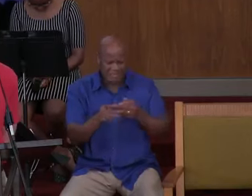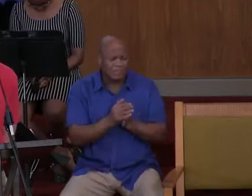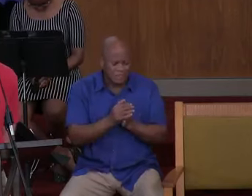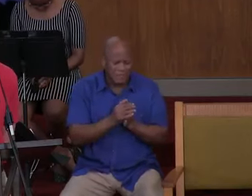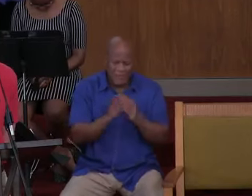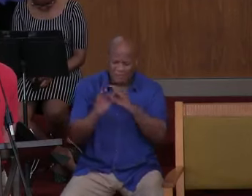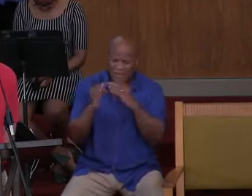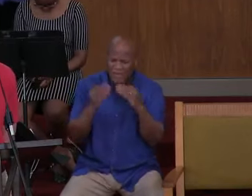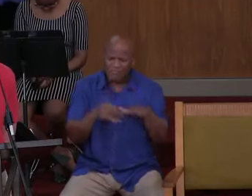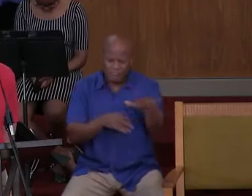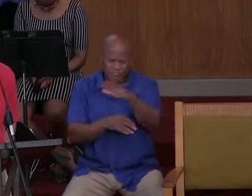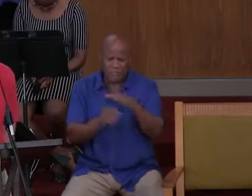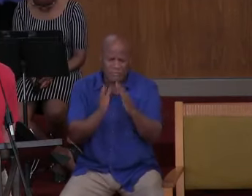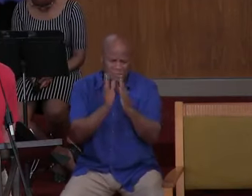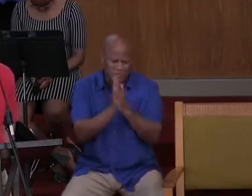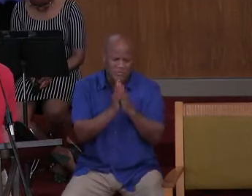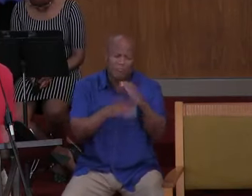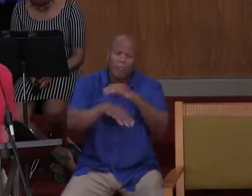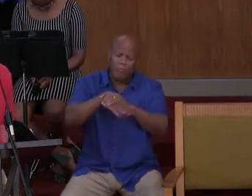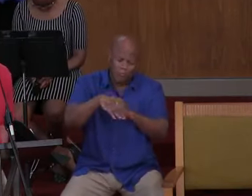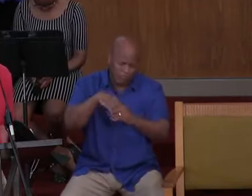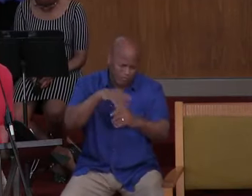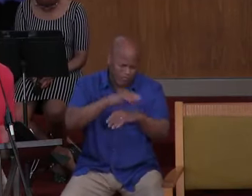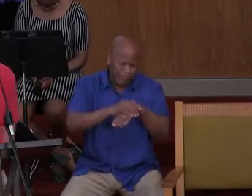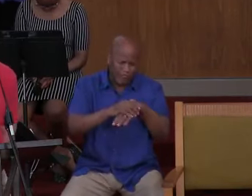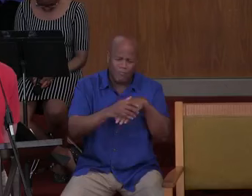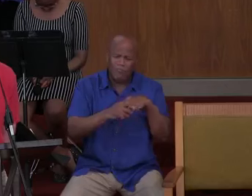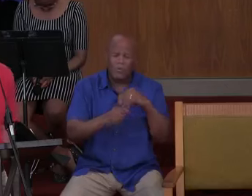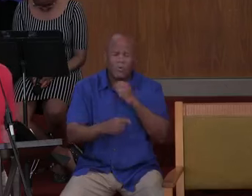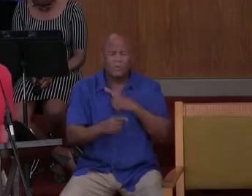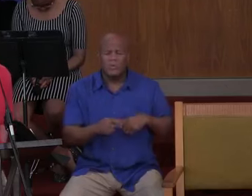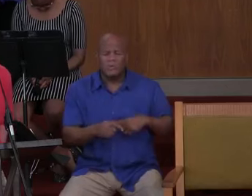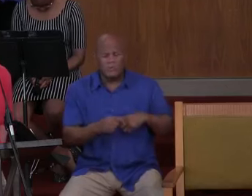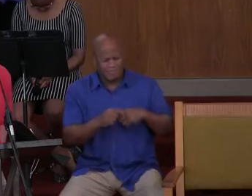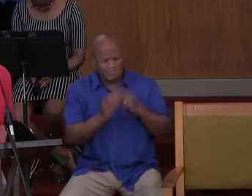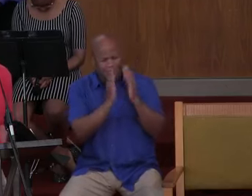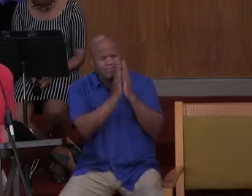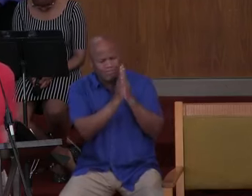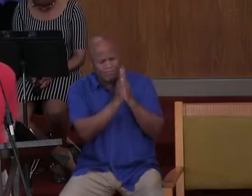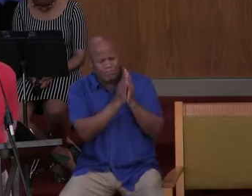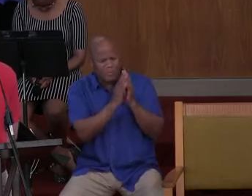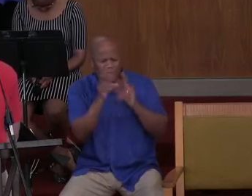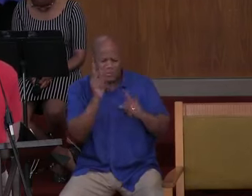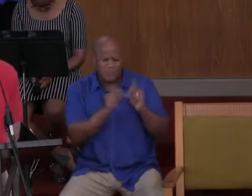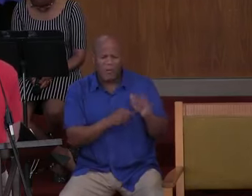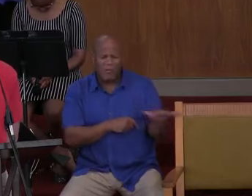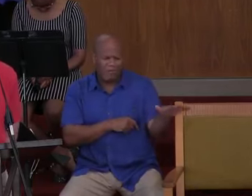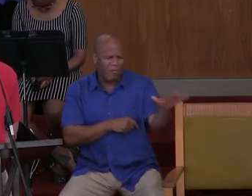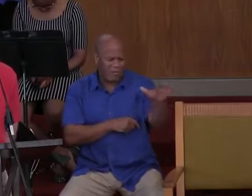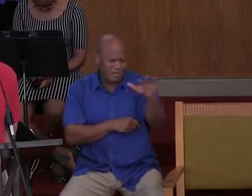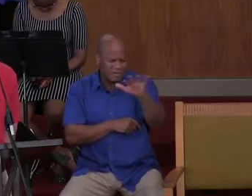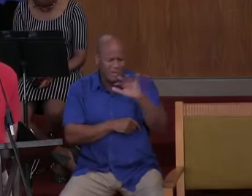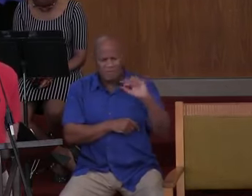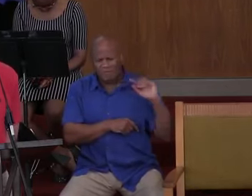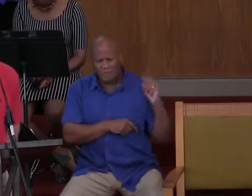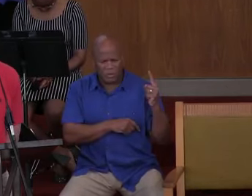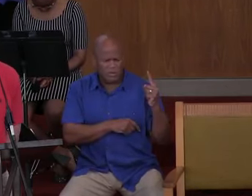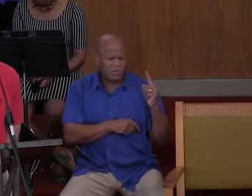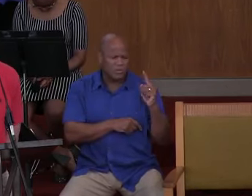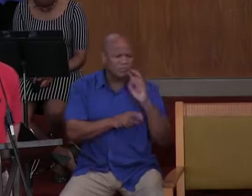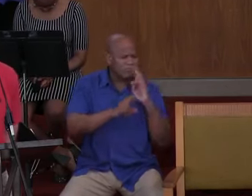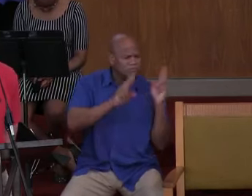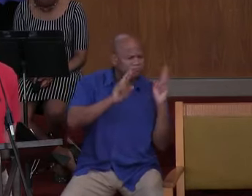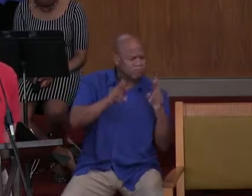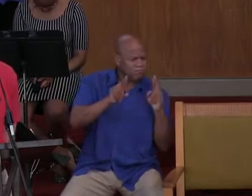their family. We pray for their comfort. Lord, we just pray for all the first responders right